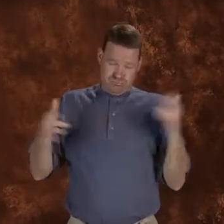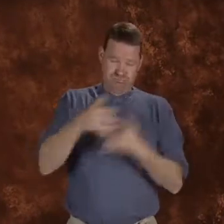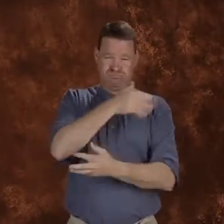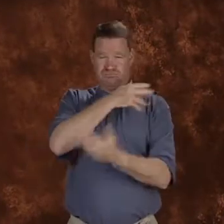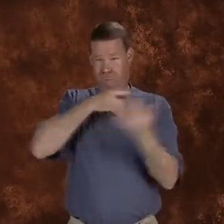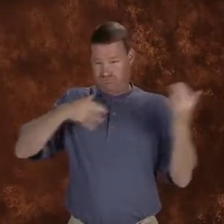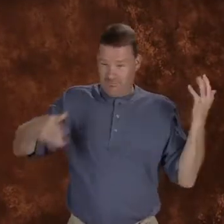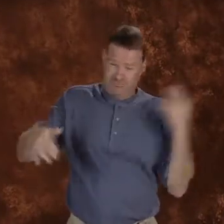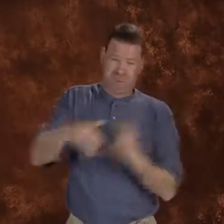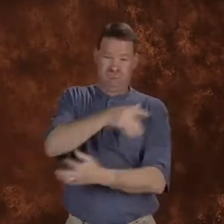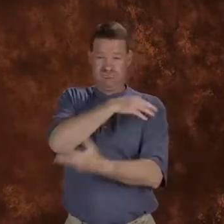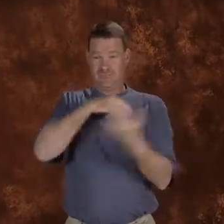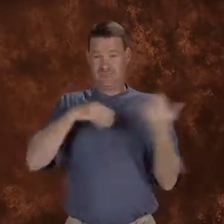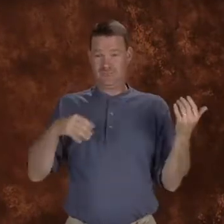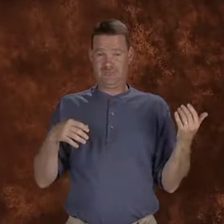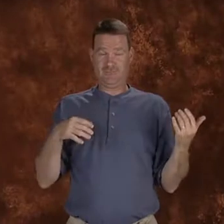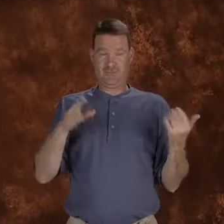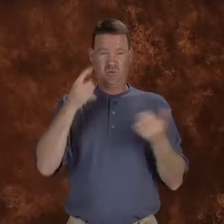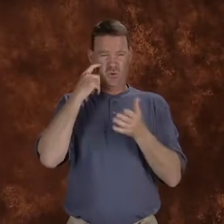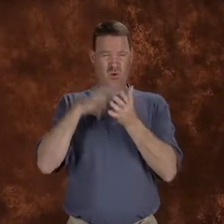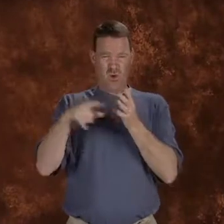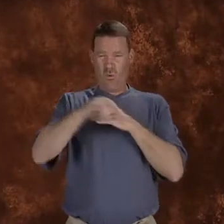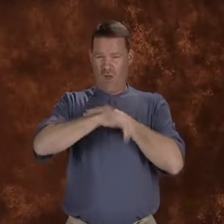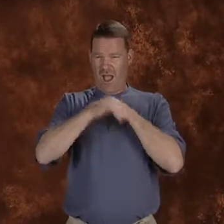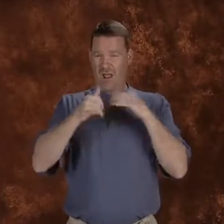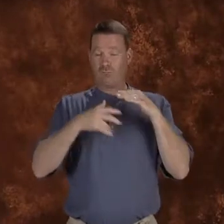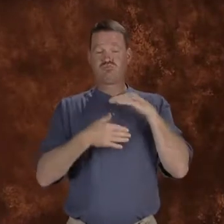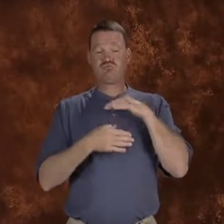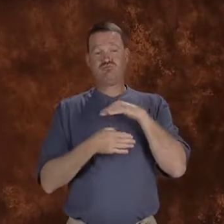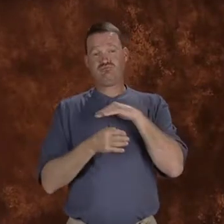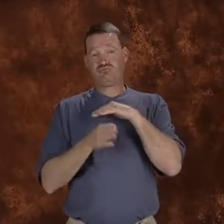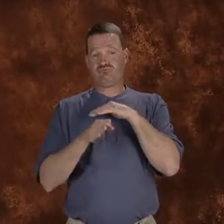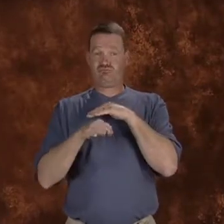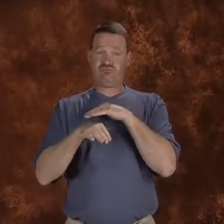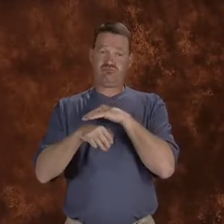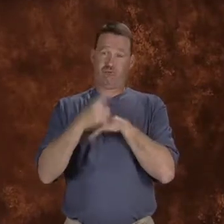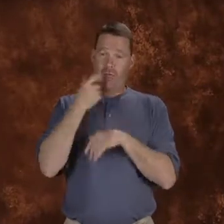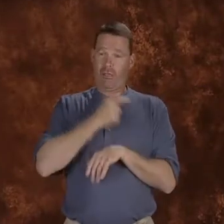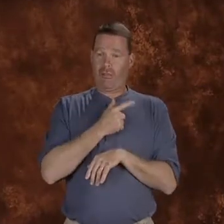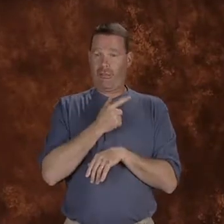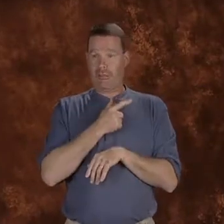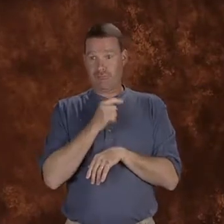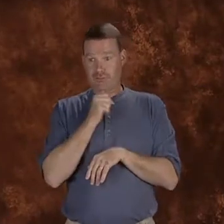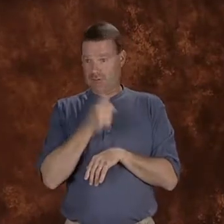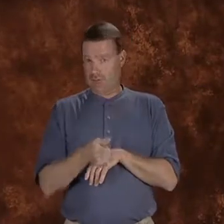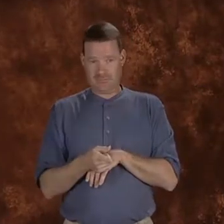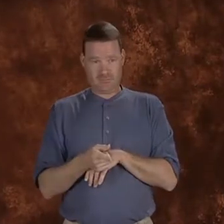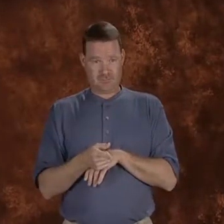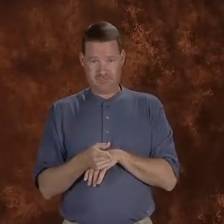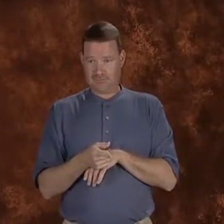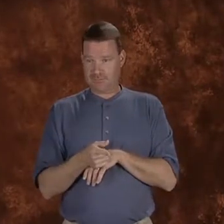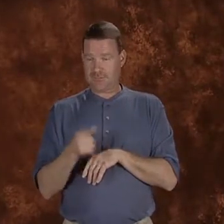Their heart circulates 14,000 pounds of blood throughout their whole body.